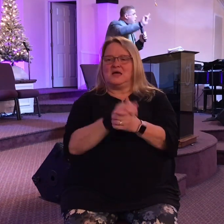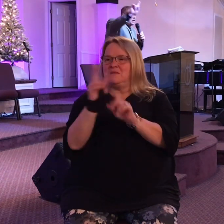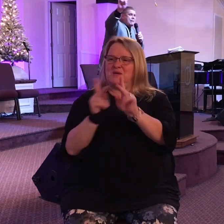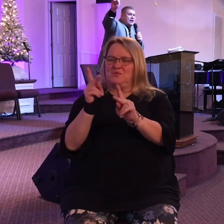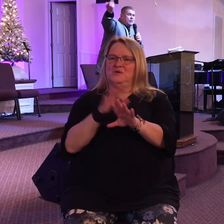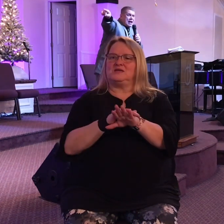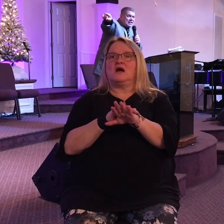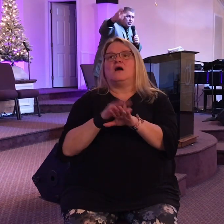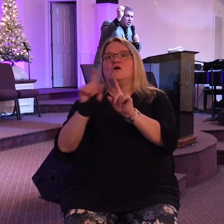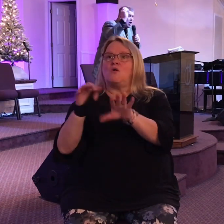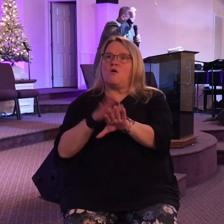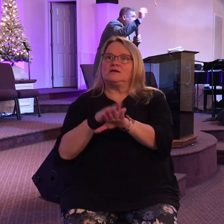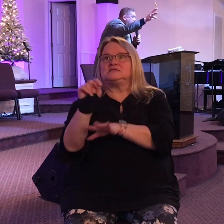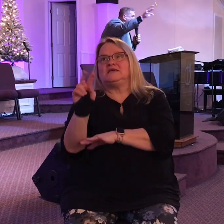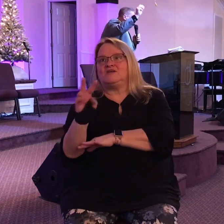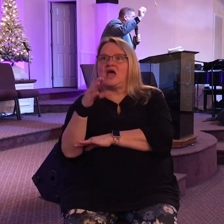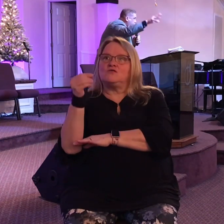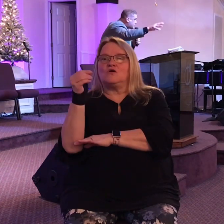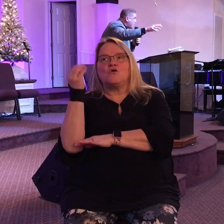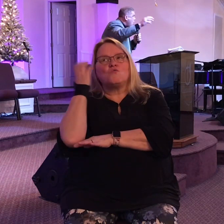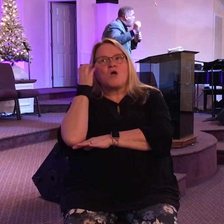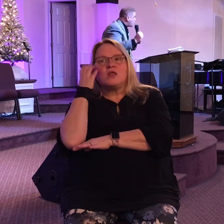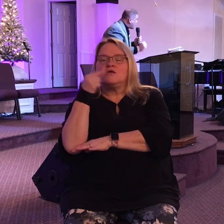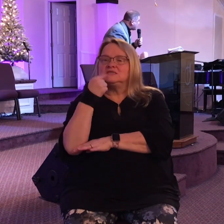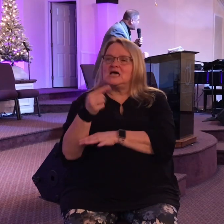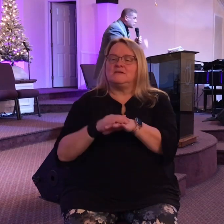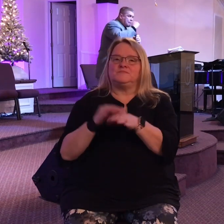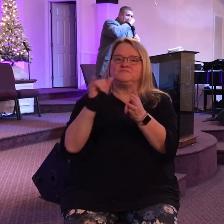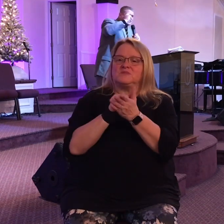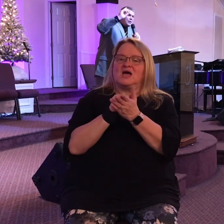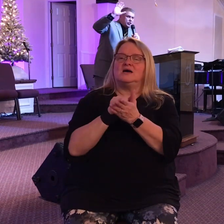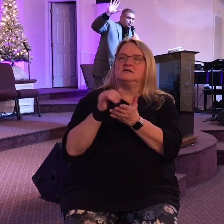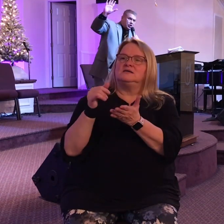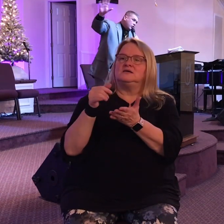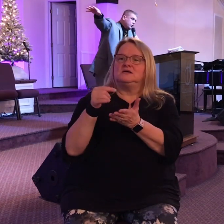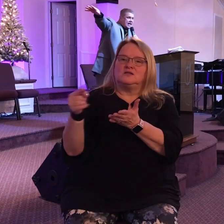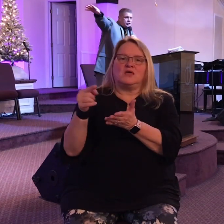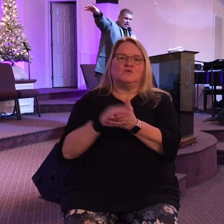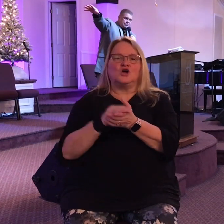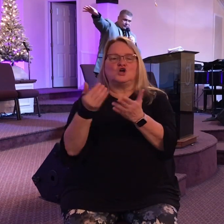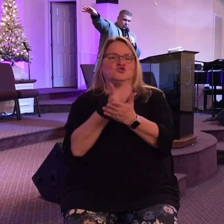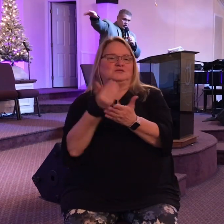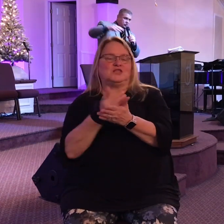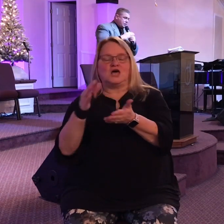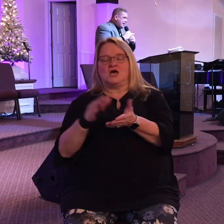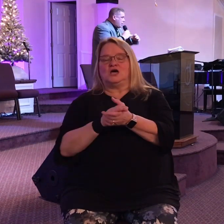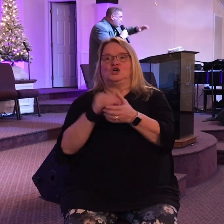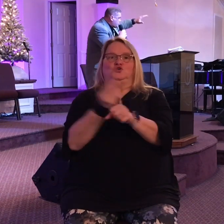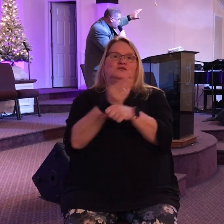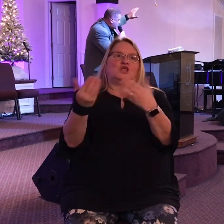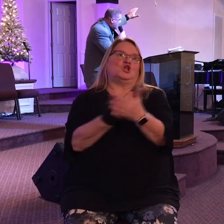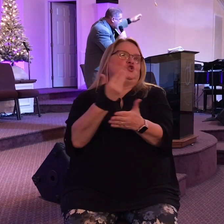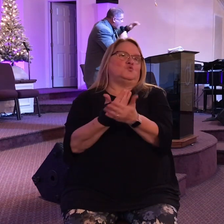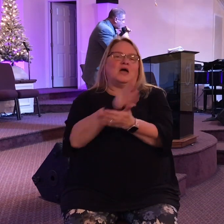programs and talking about other pastors and calling their names and their churches out on the radios because they were using the New King James Version, or somebody